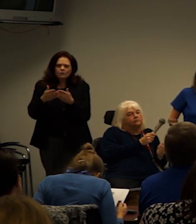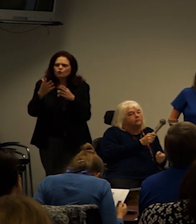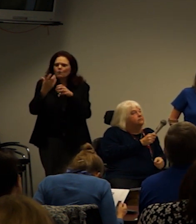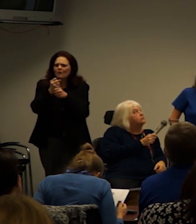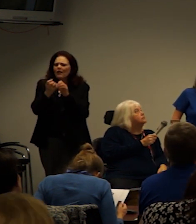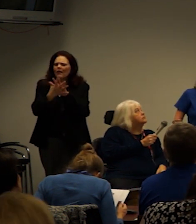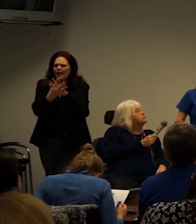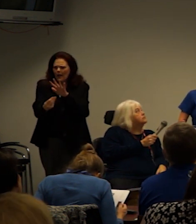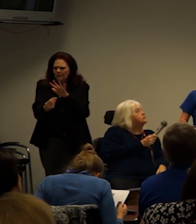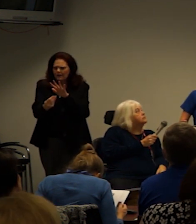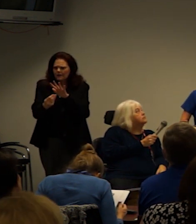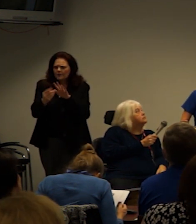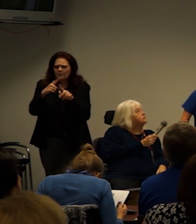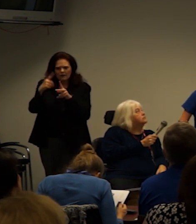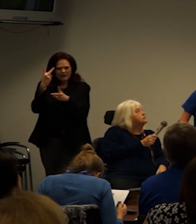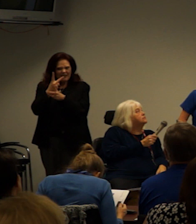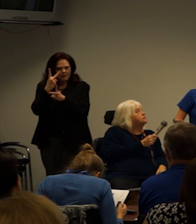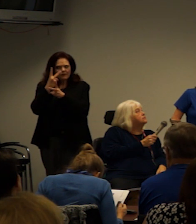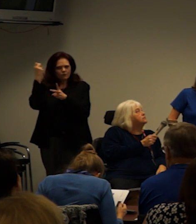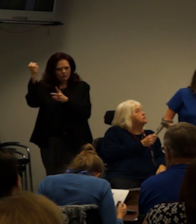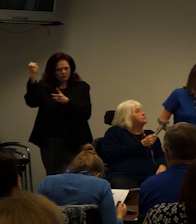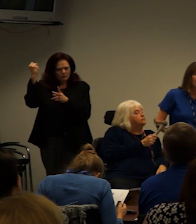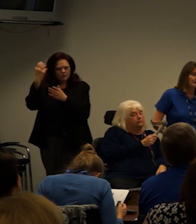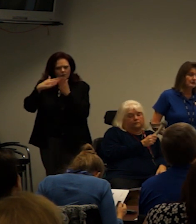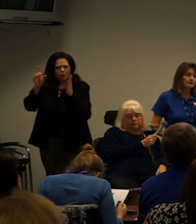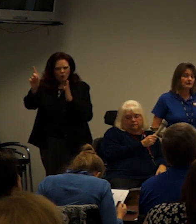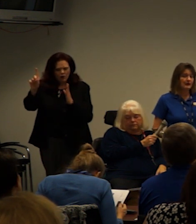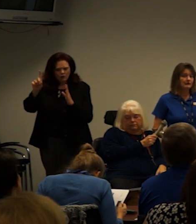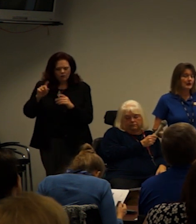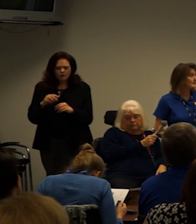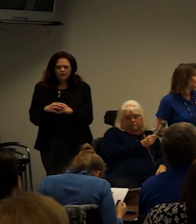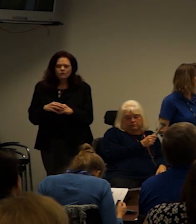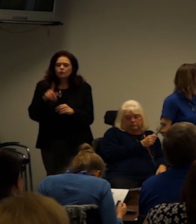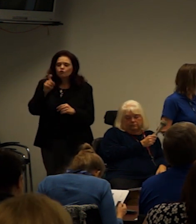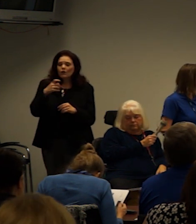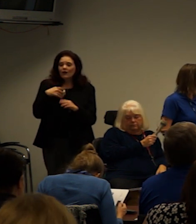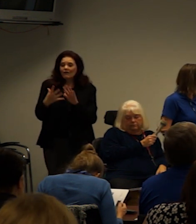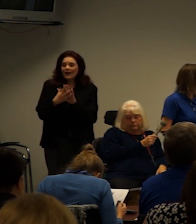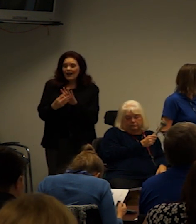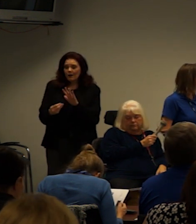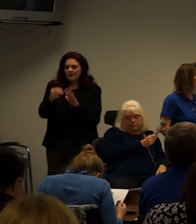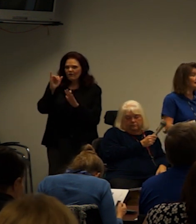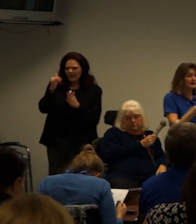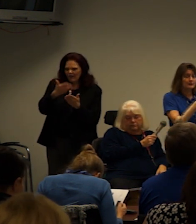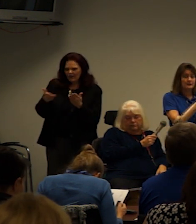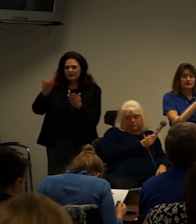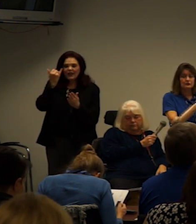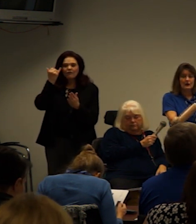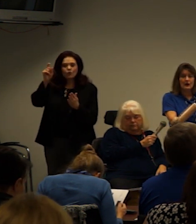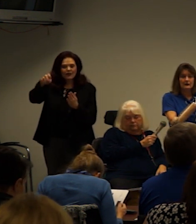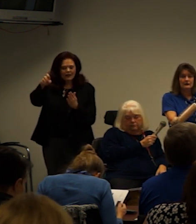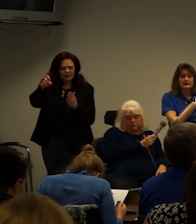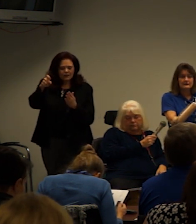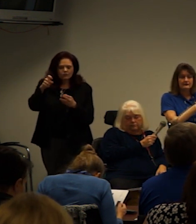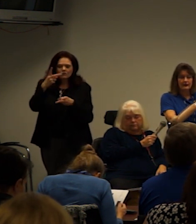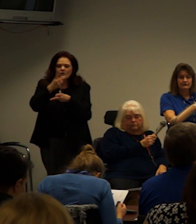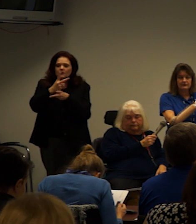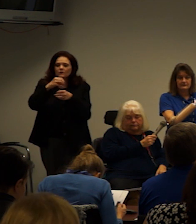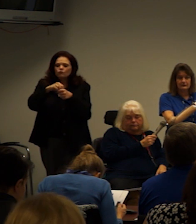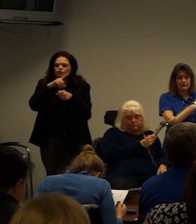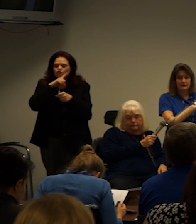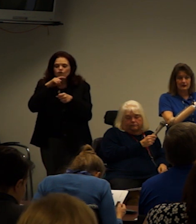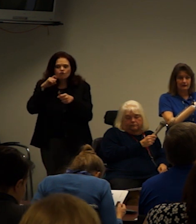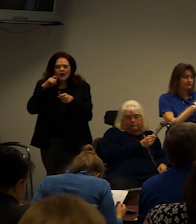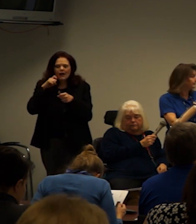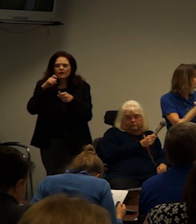it. Just keep up with it, okay? But you should have copies of that stuff if you need it. Keep them in a dry, safe